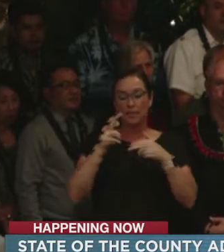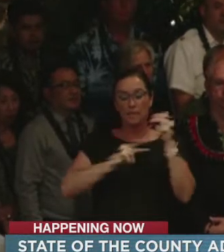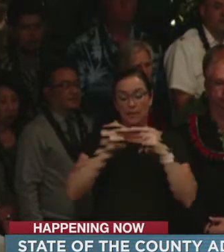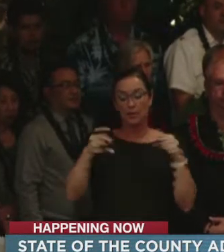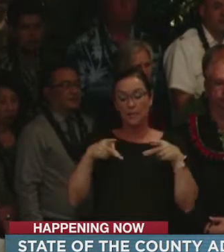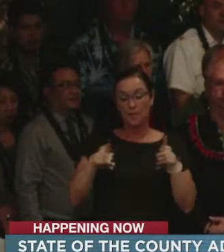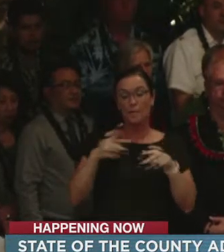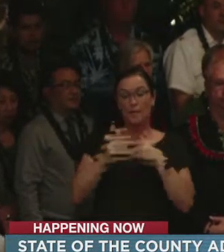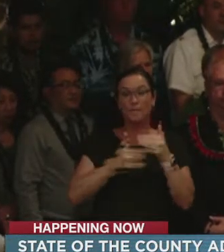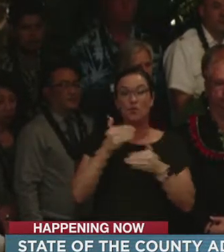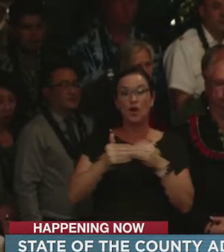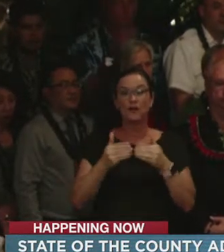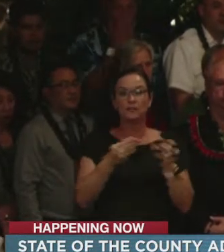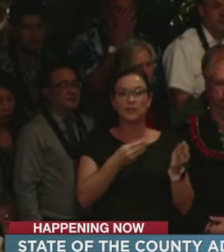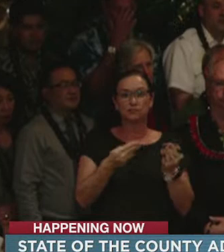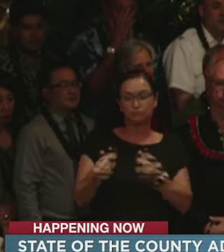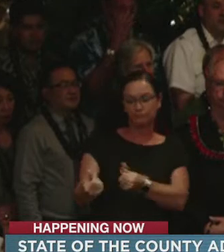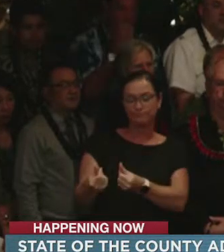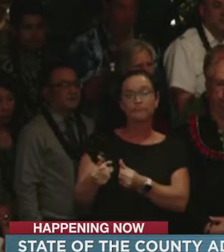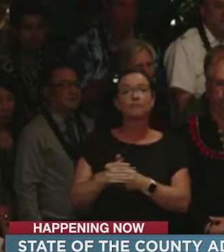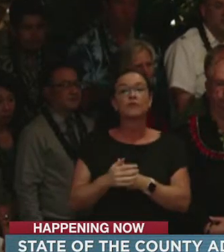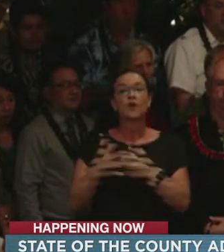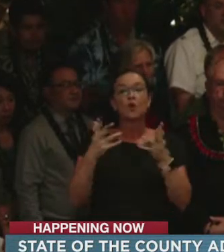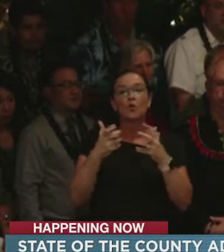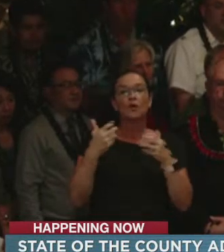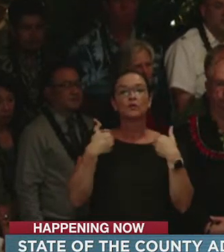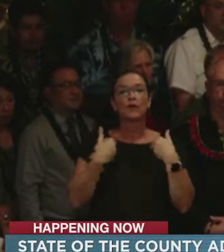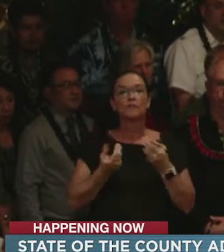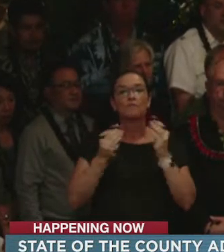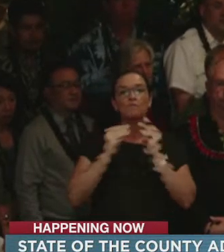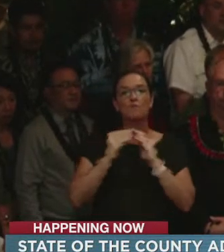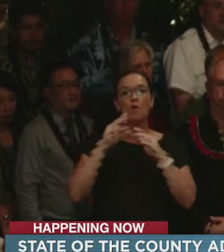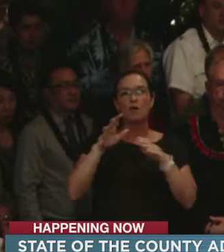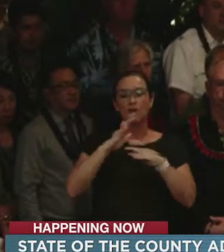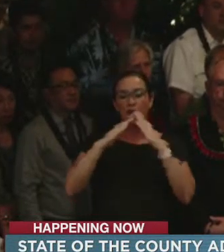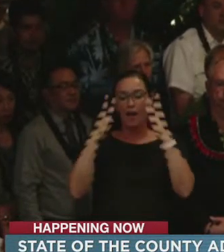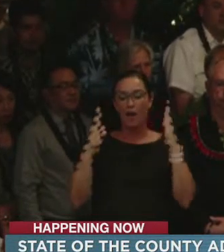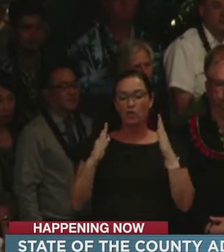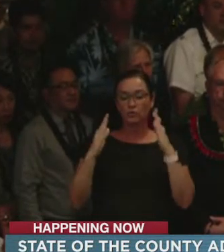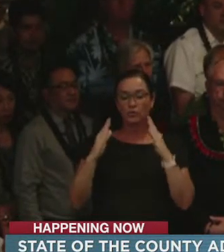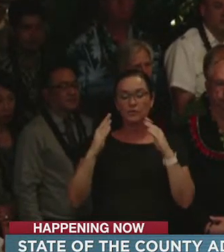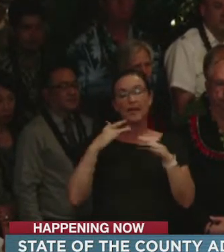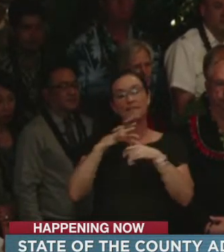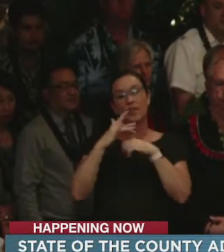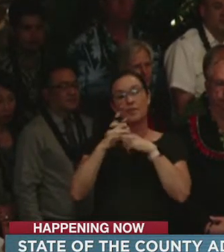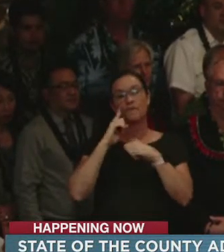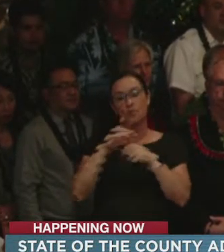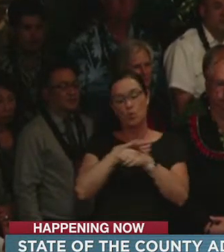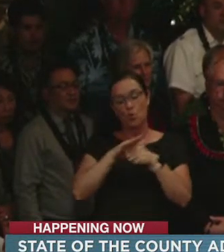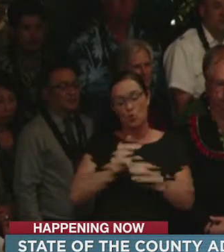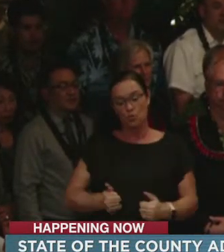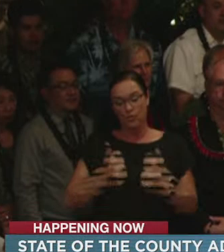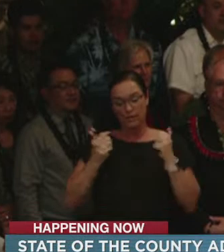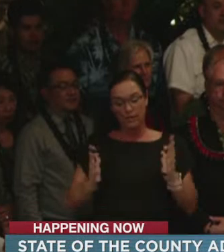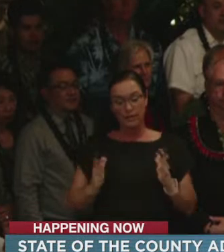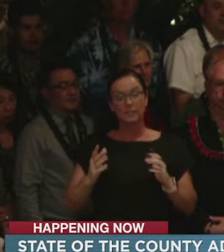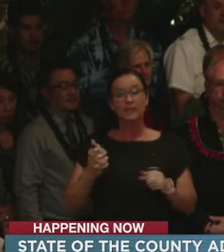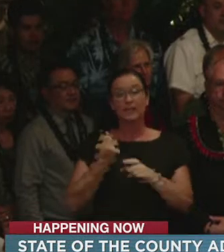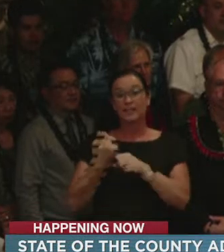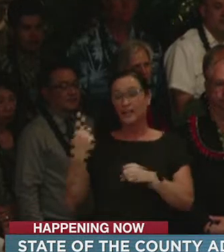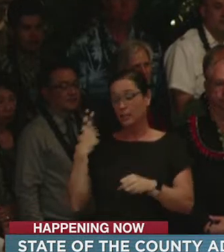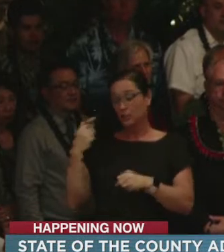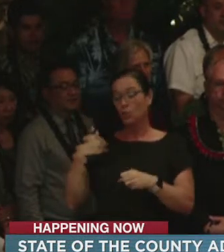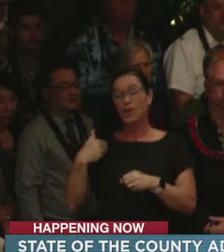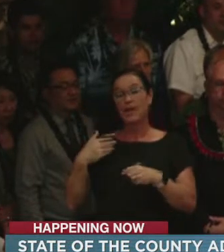back to work and roofs over our locals' families' heads. Over the past year, we brought in a consultant specializing